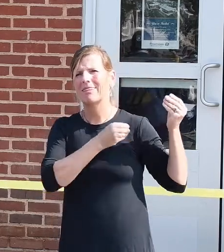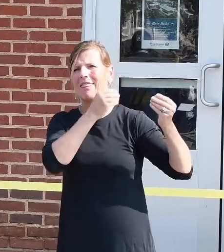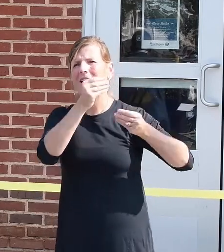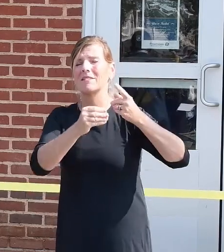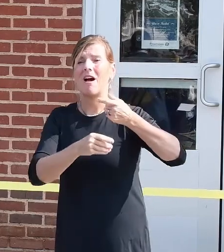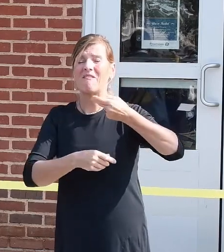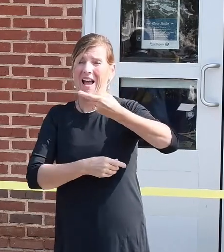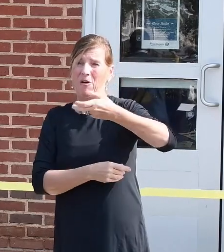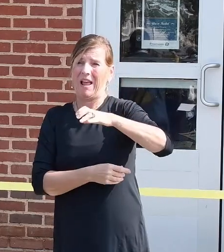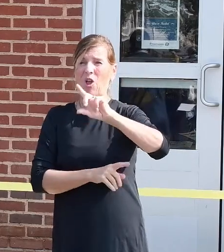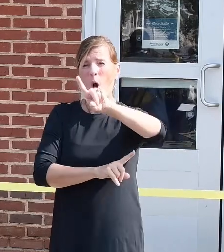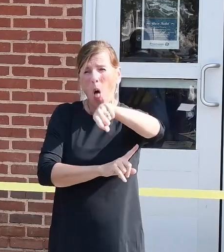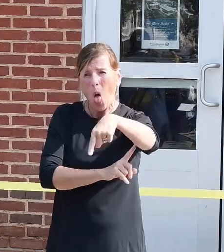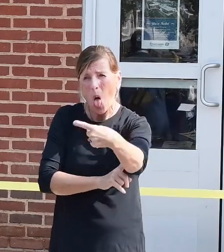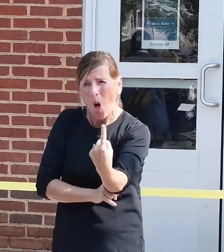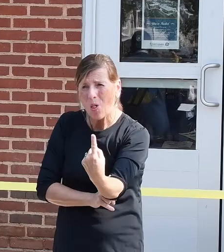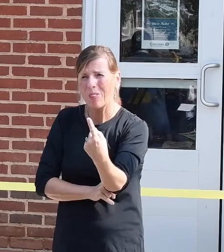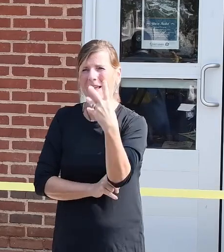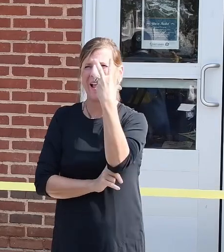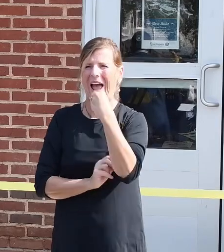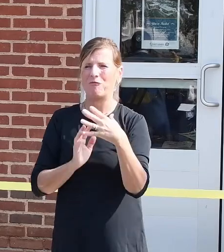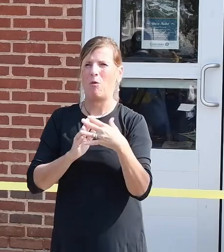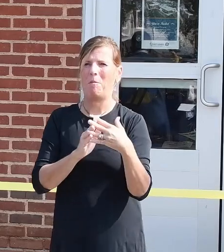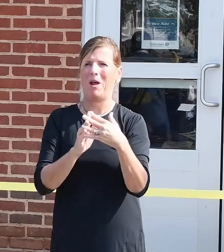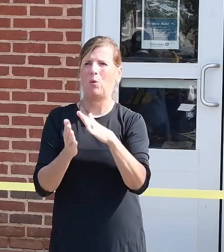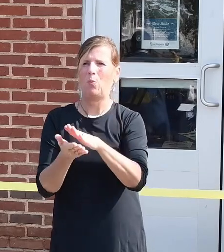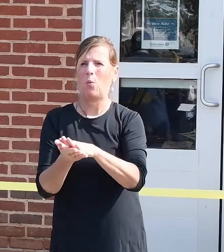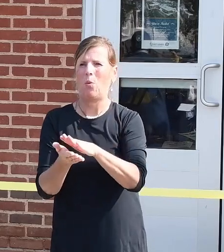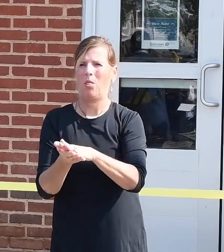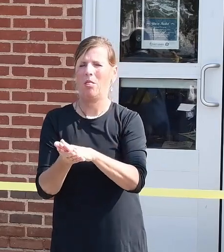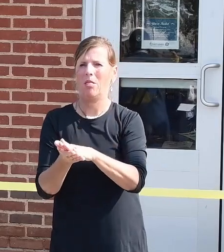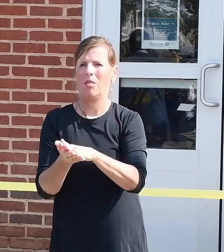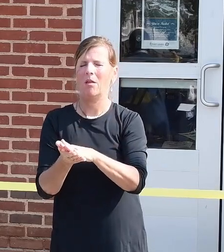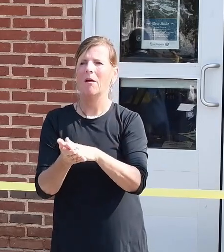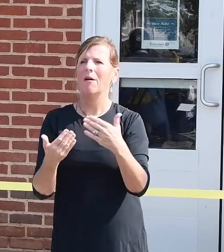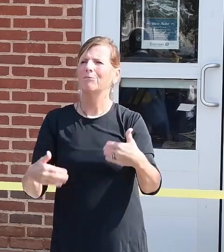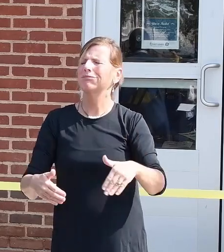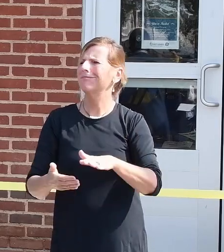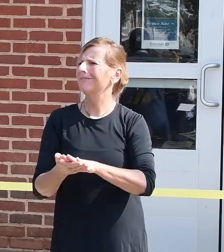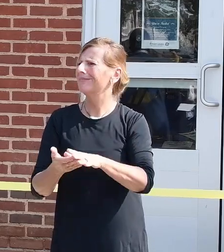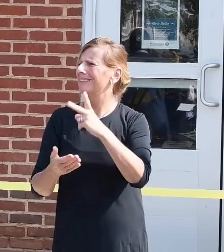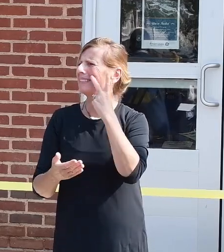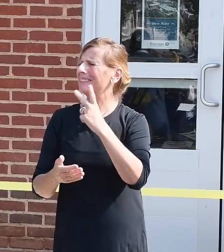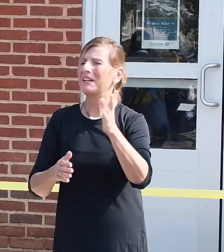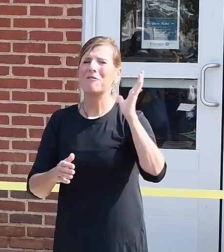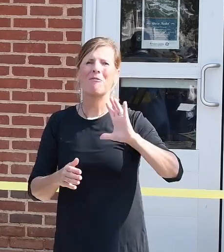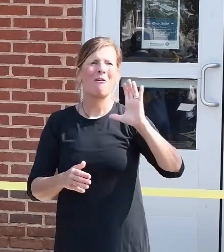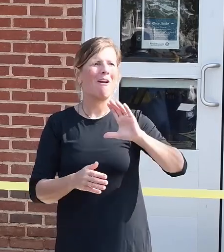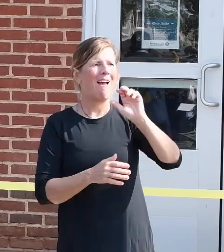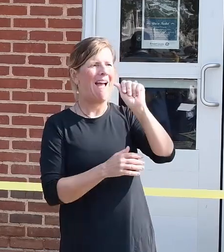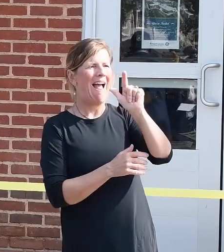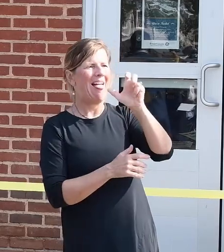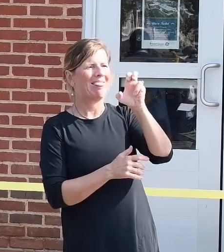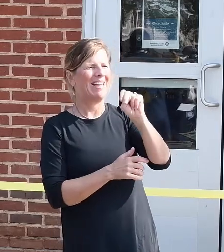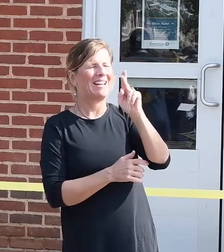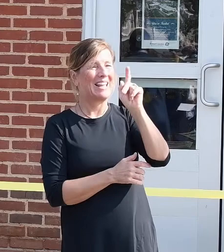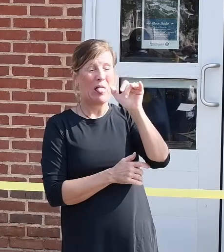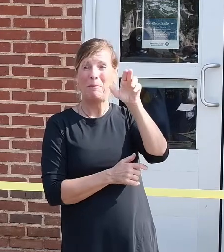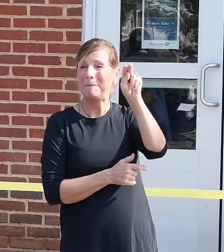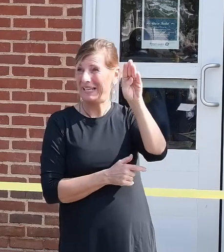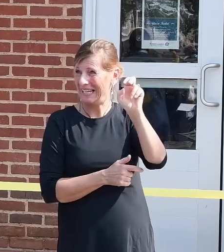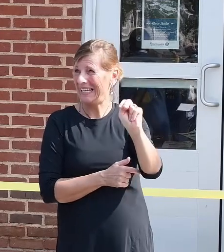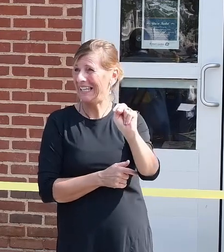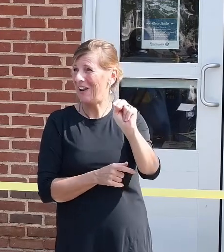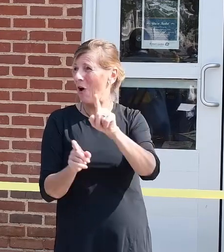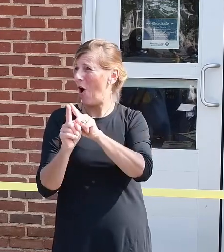school. It is also nice to see former County Executive Alan Kittleman. He also played a part